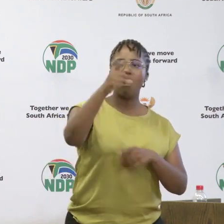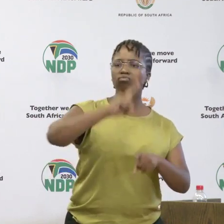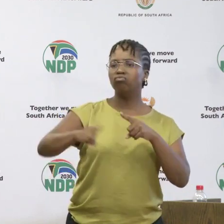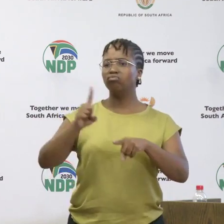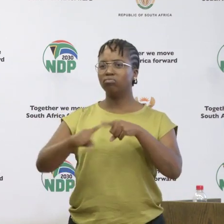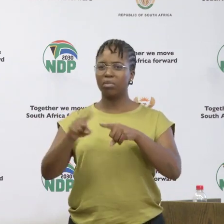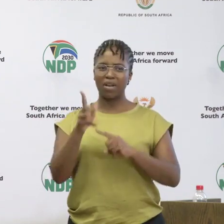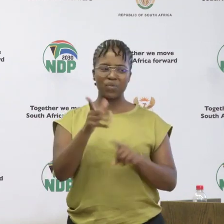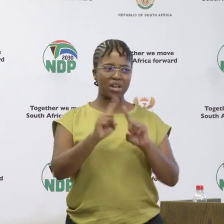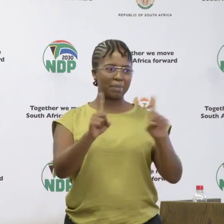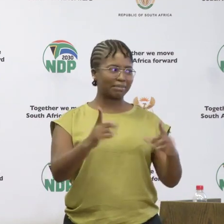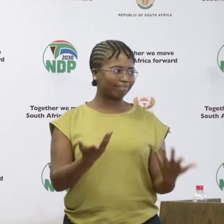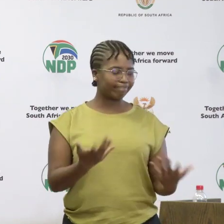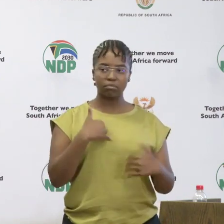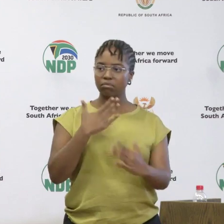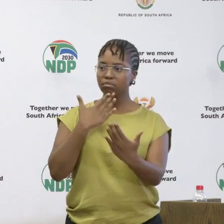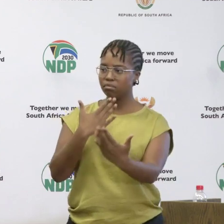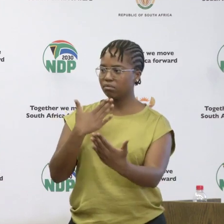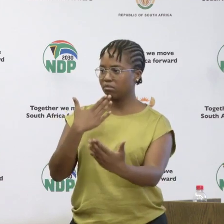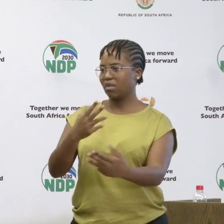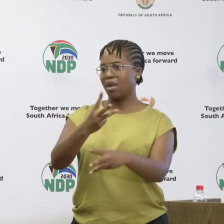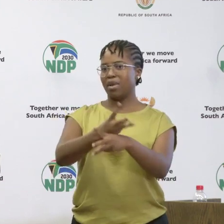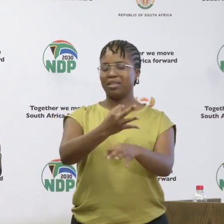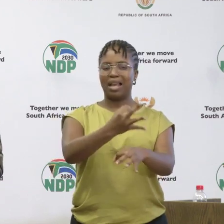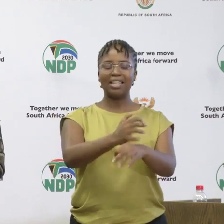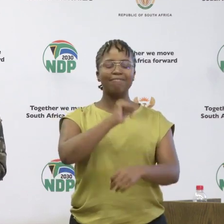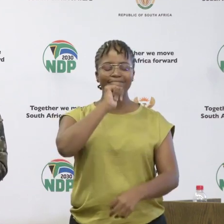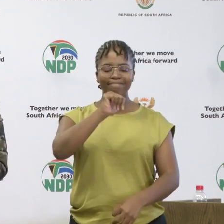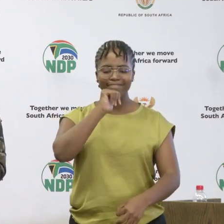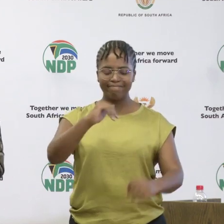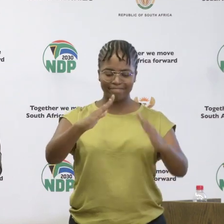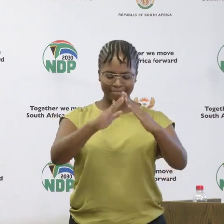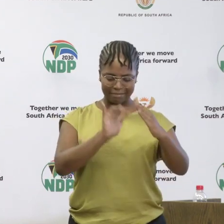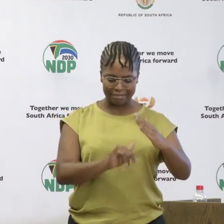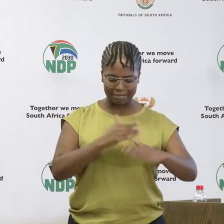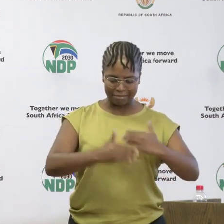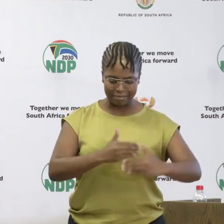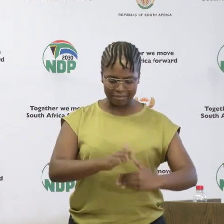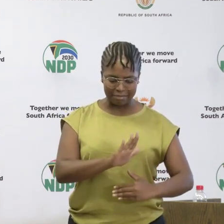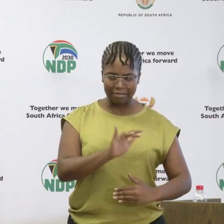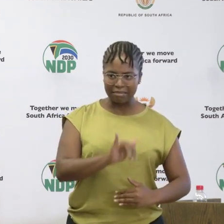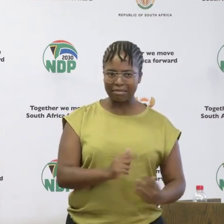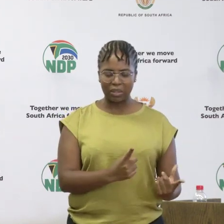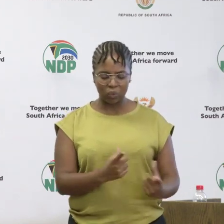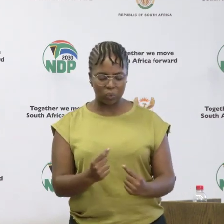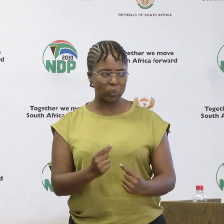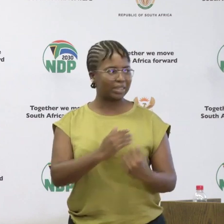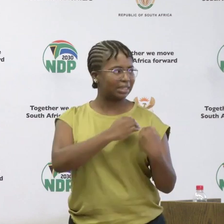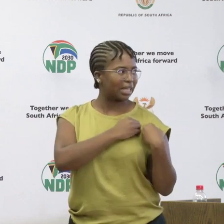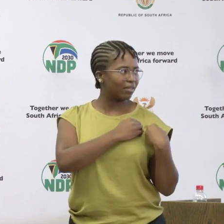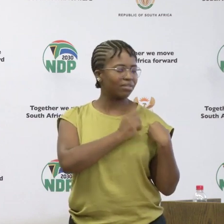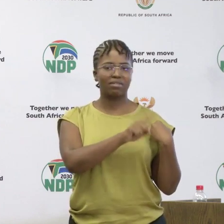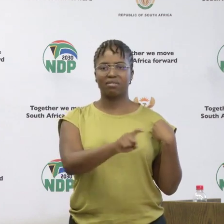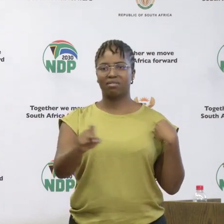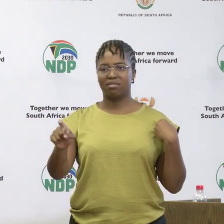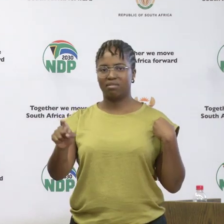around. But I thank the parents for taking the stress and strain and continue to ask them to really keep safe themselves